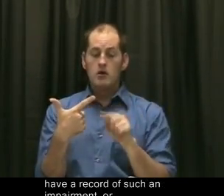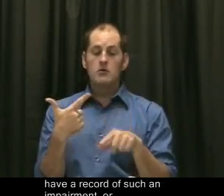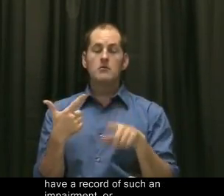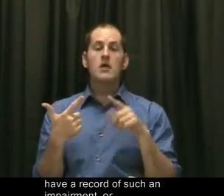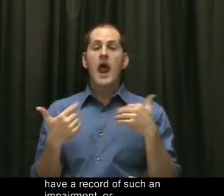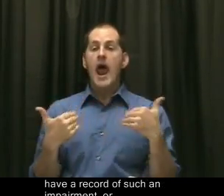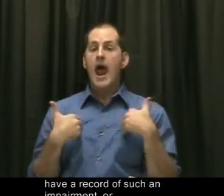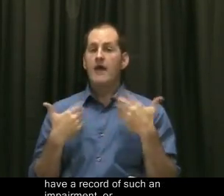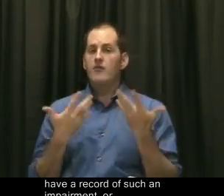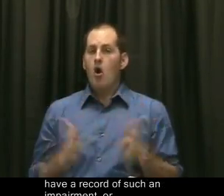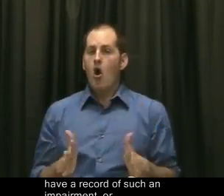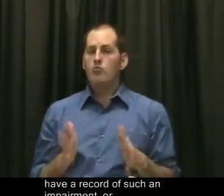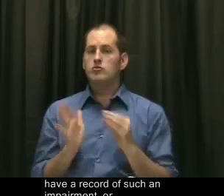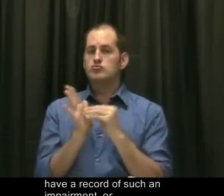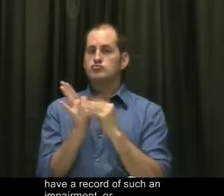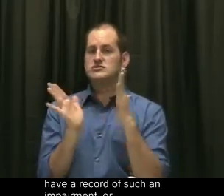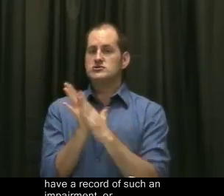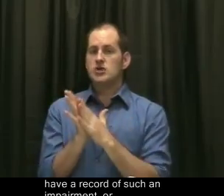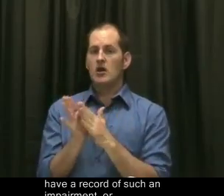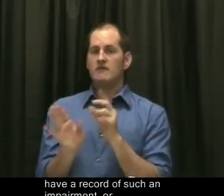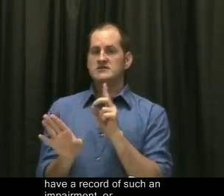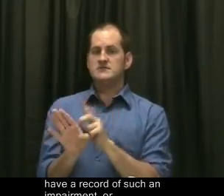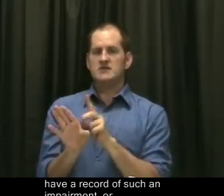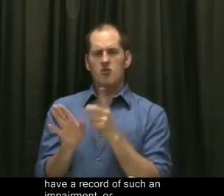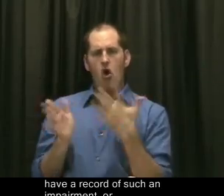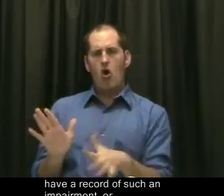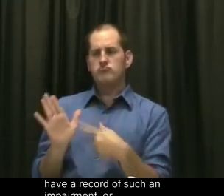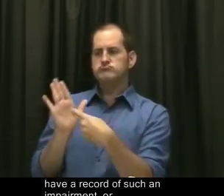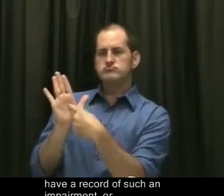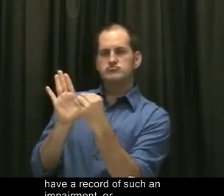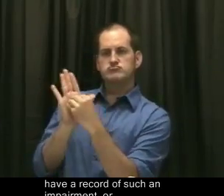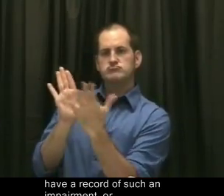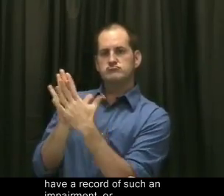or have a record of such an impairment,